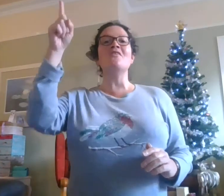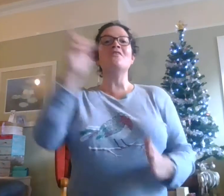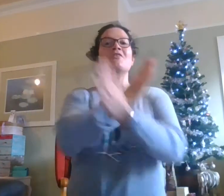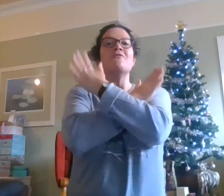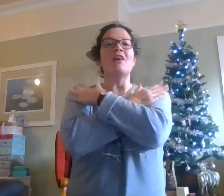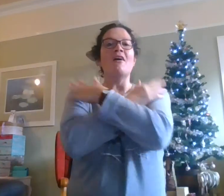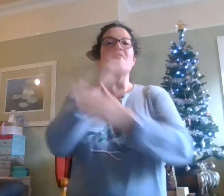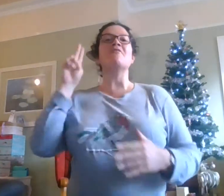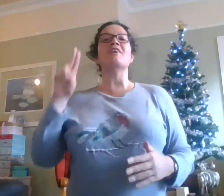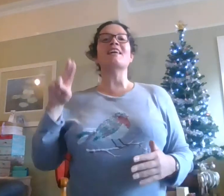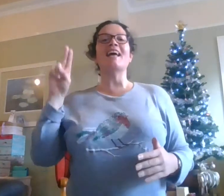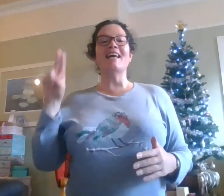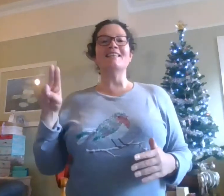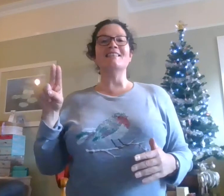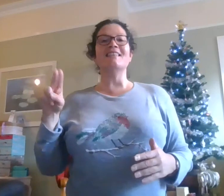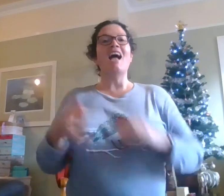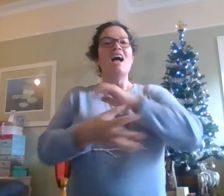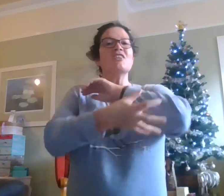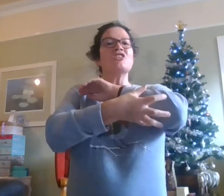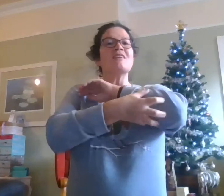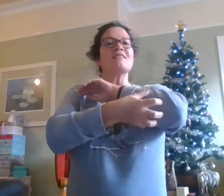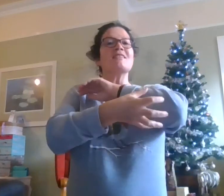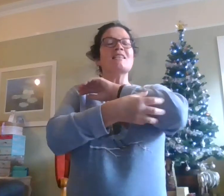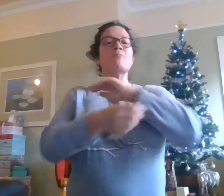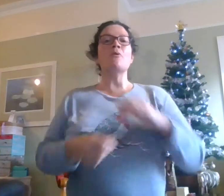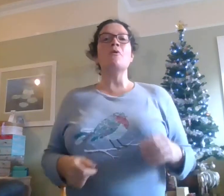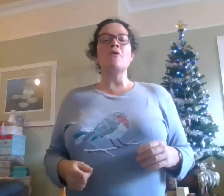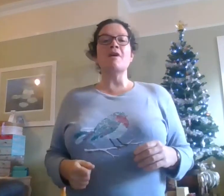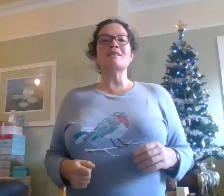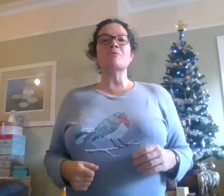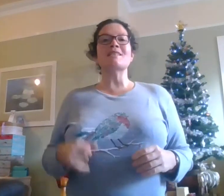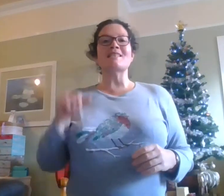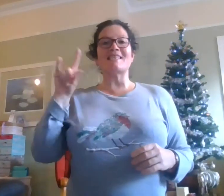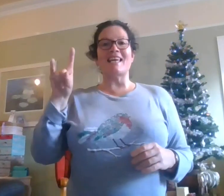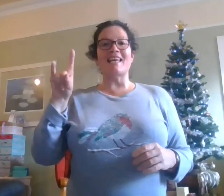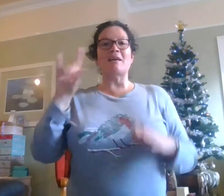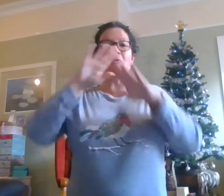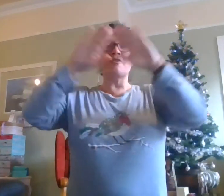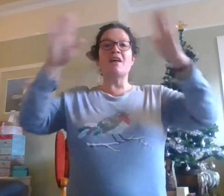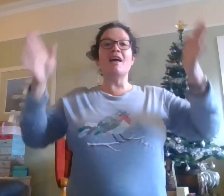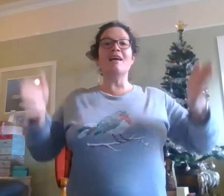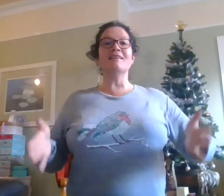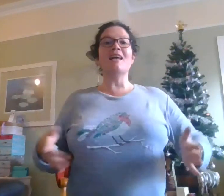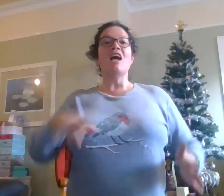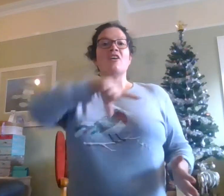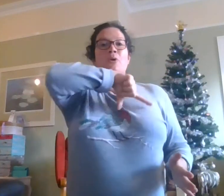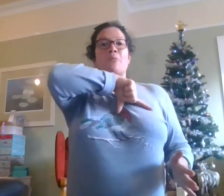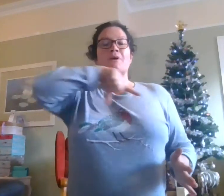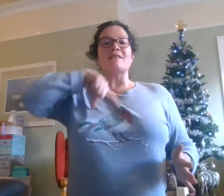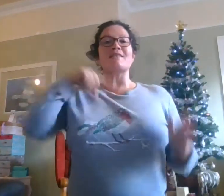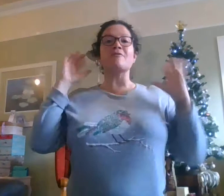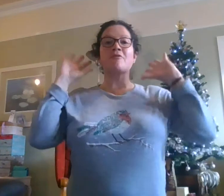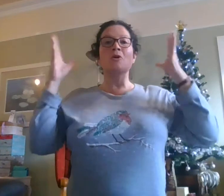of love again just as poor as was the stable then the prince of